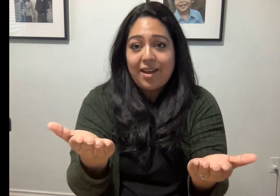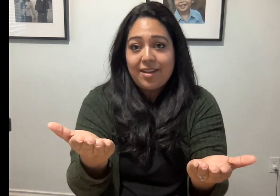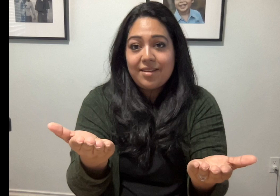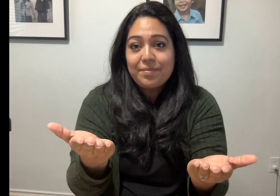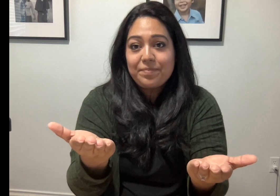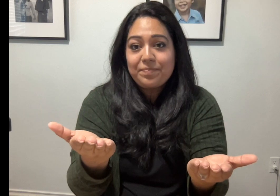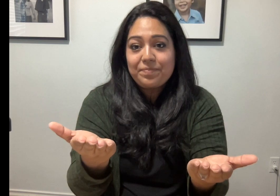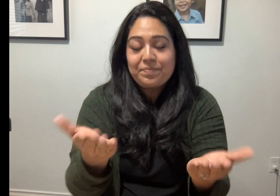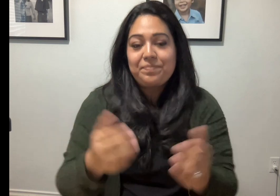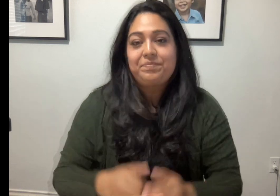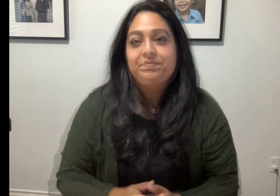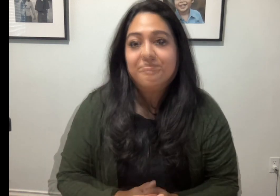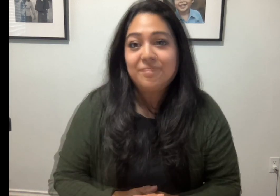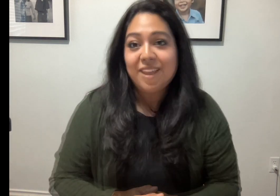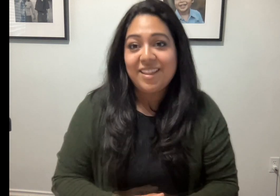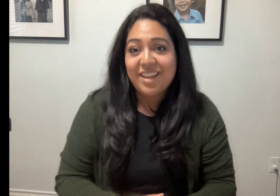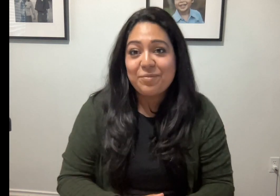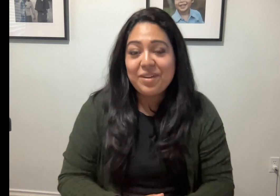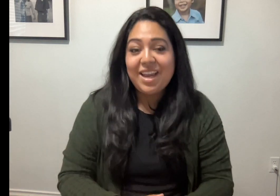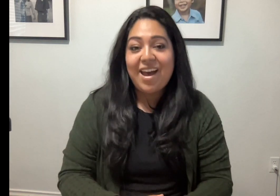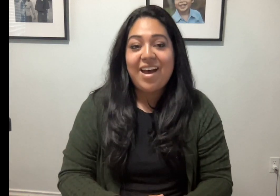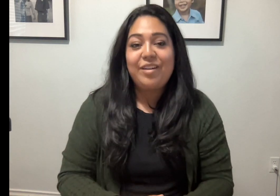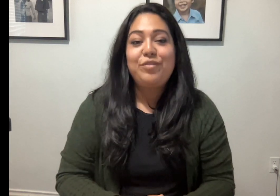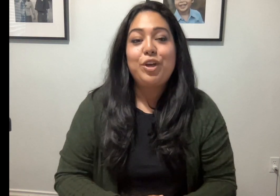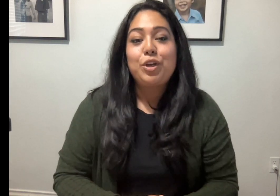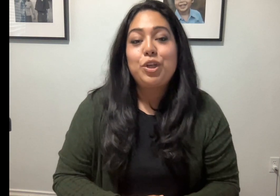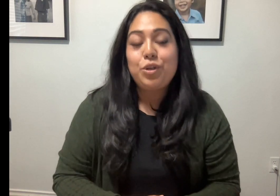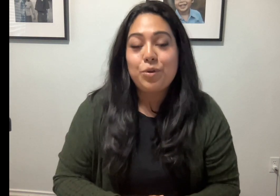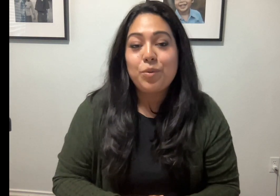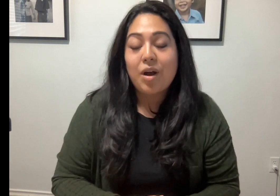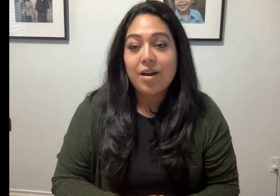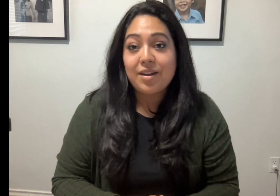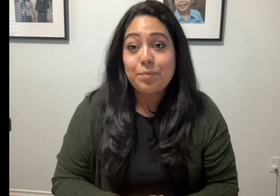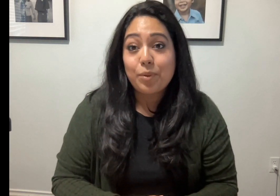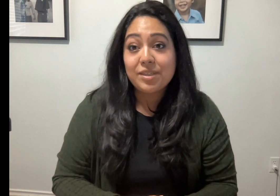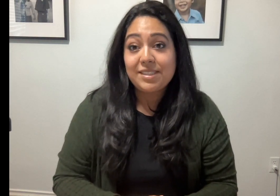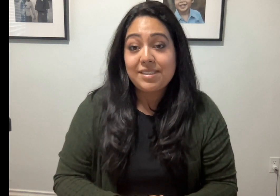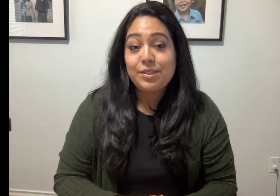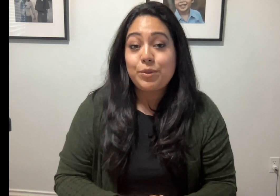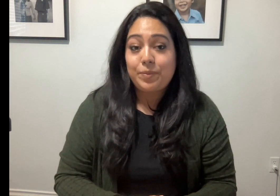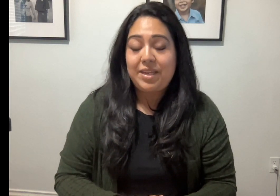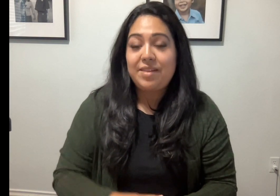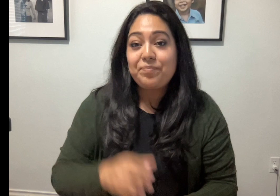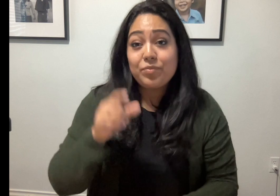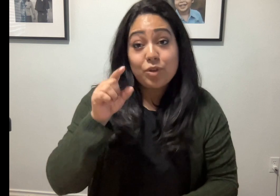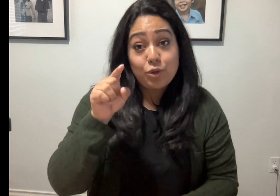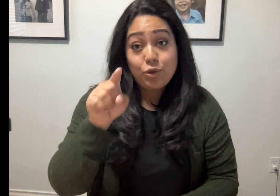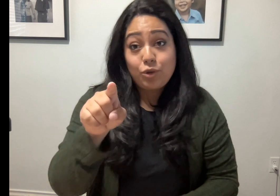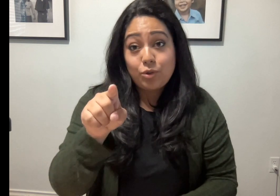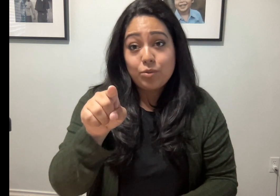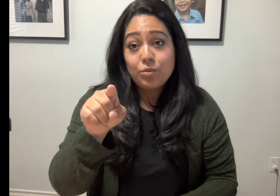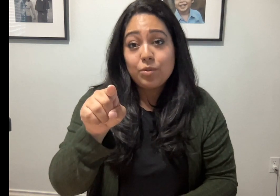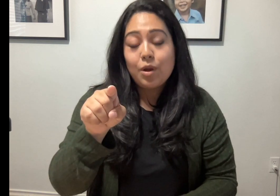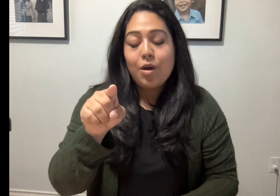supplied. And then we have, you are important to me. You